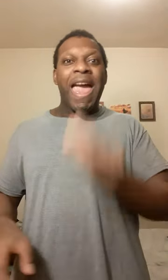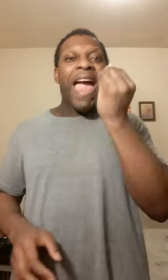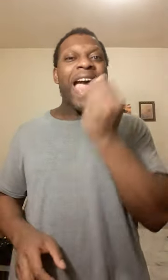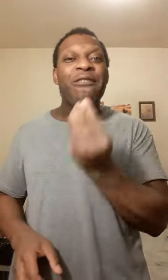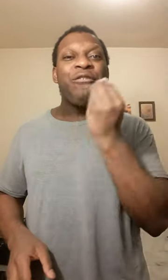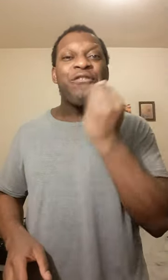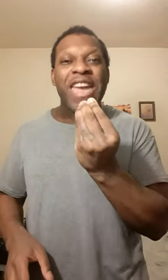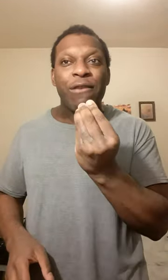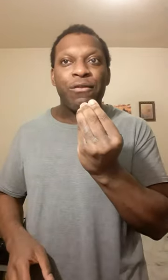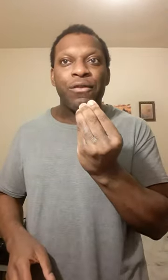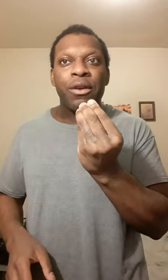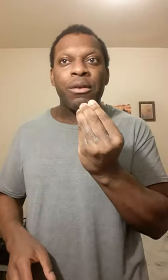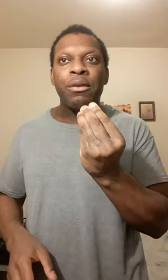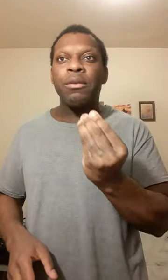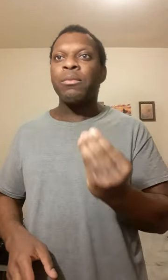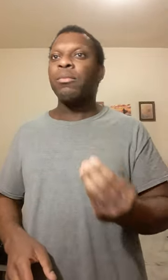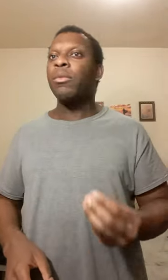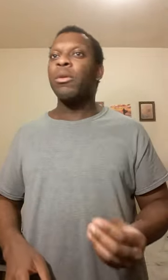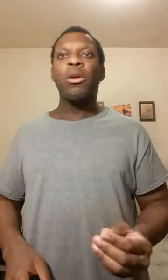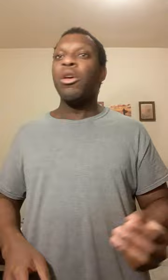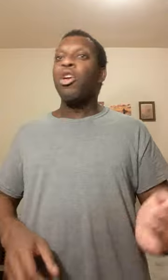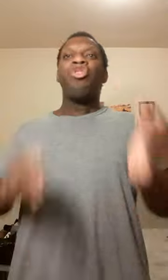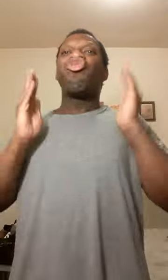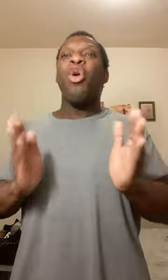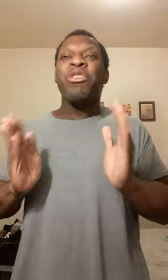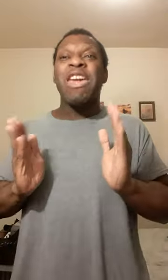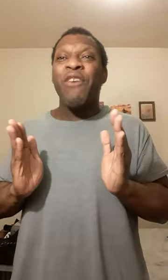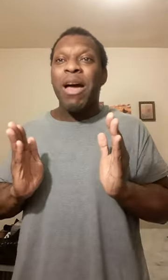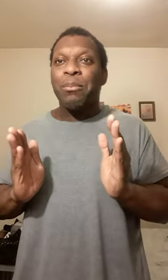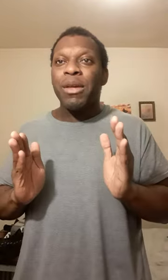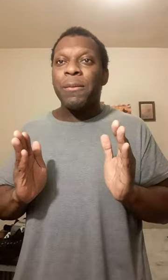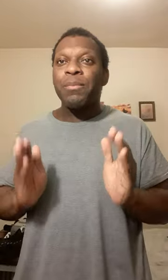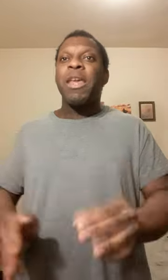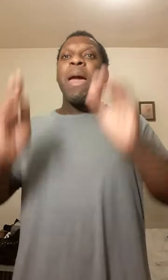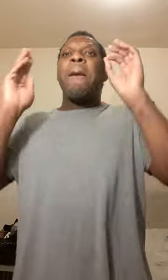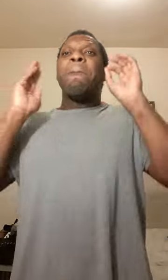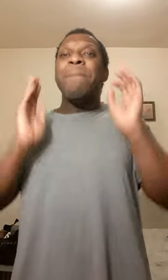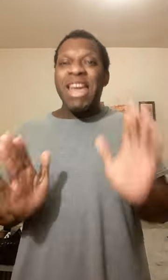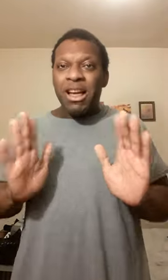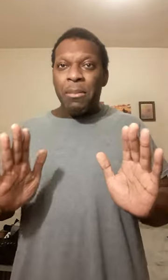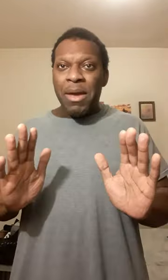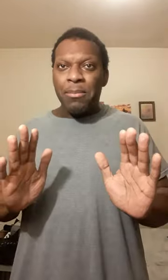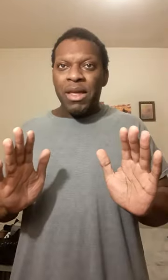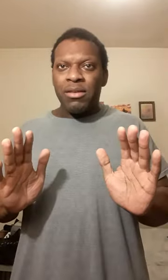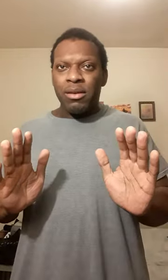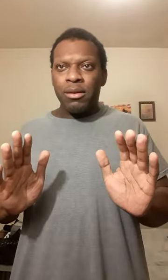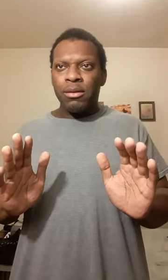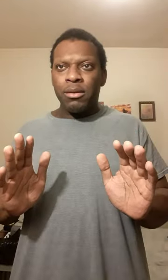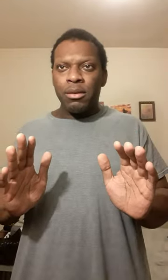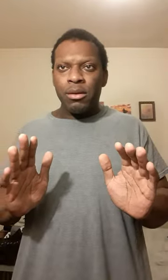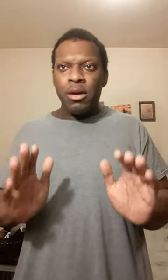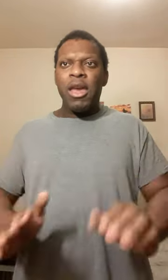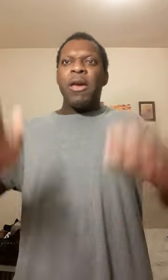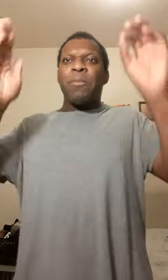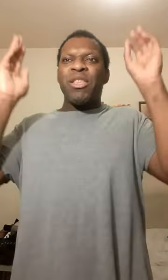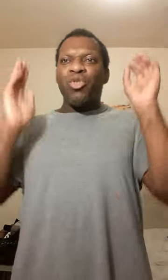Have faith. Don't give up. Make a commitment between